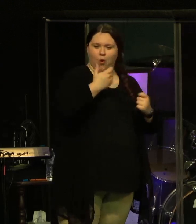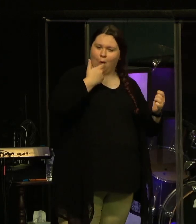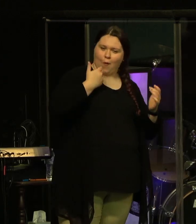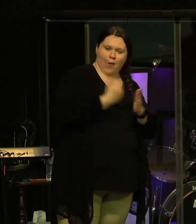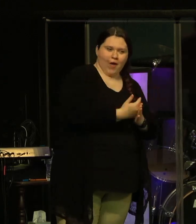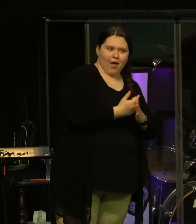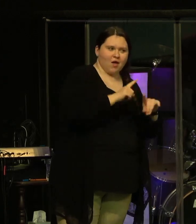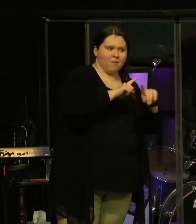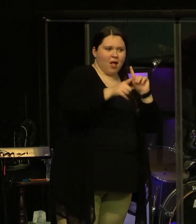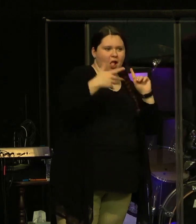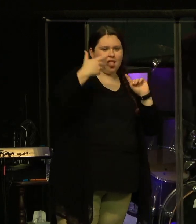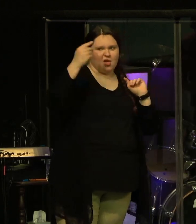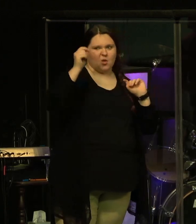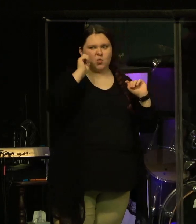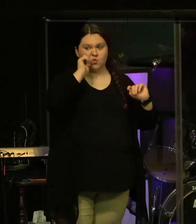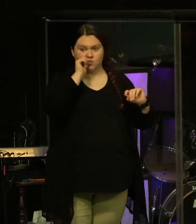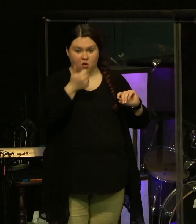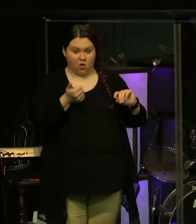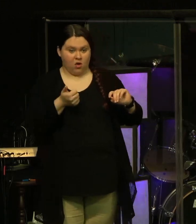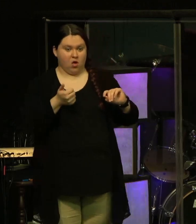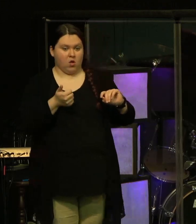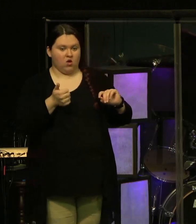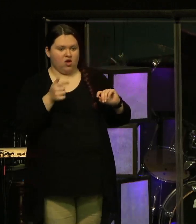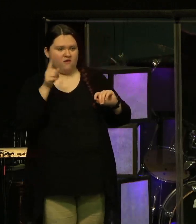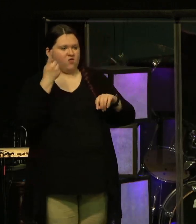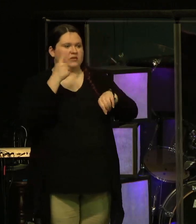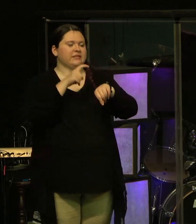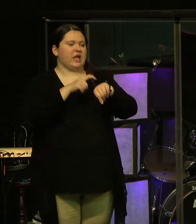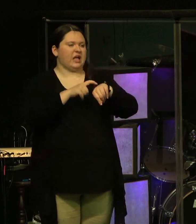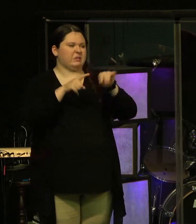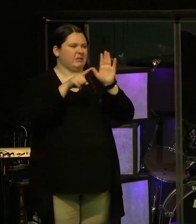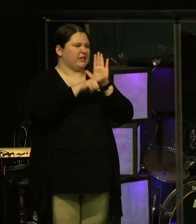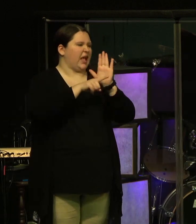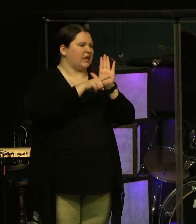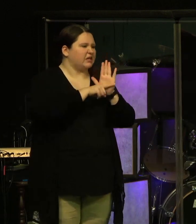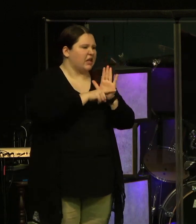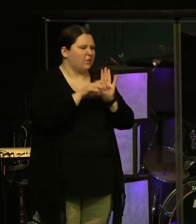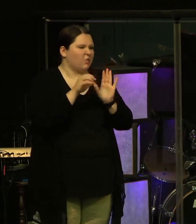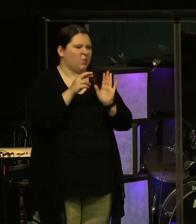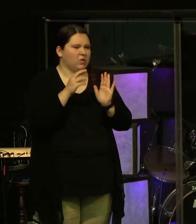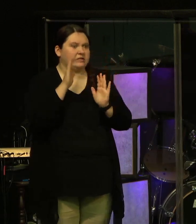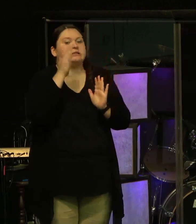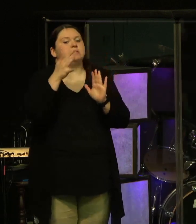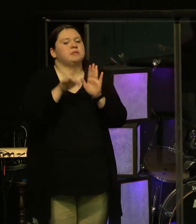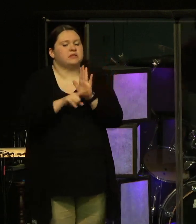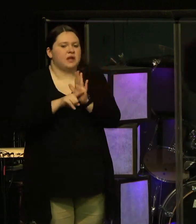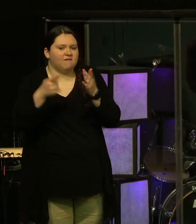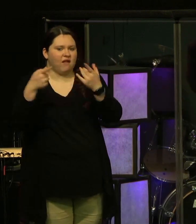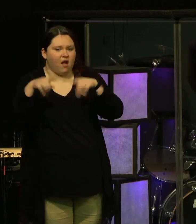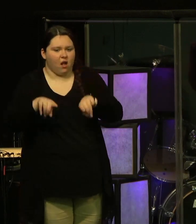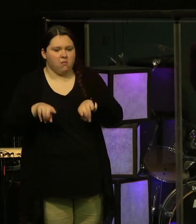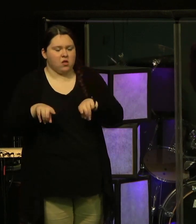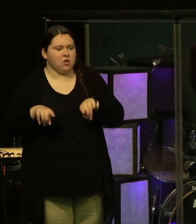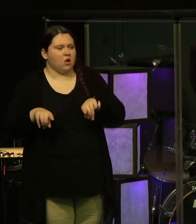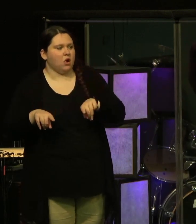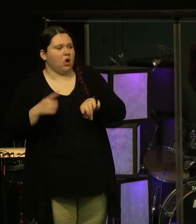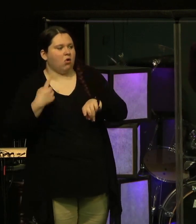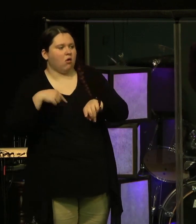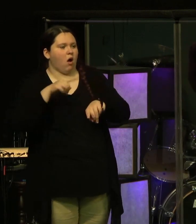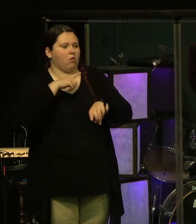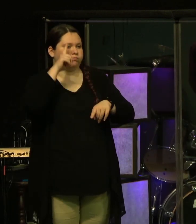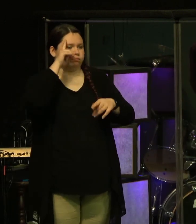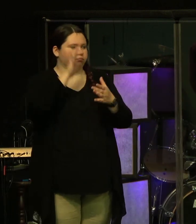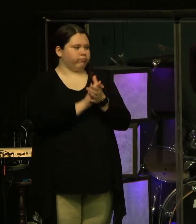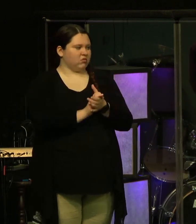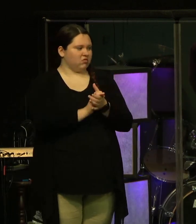when we get out there tomorrow, the first time something negative or what seems to be negative happens, we're